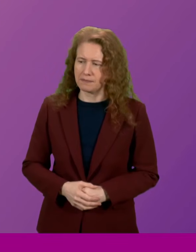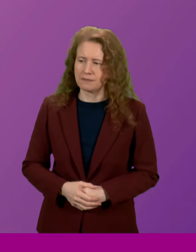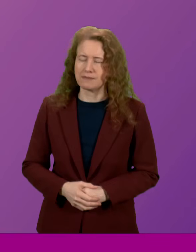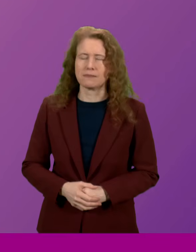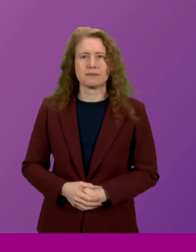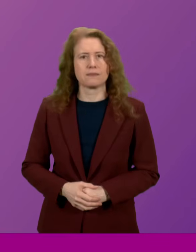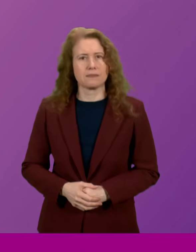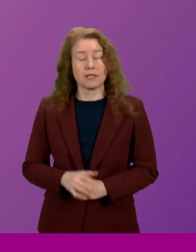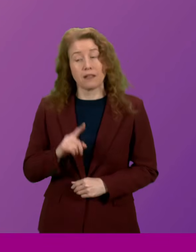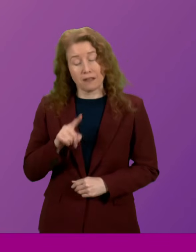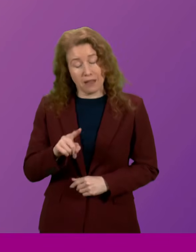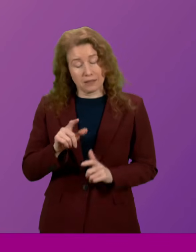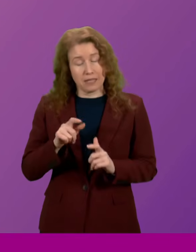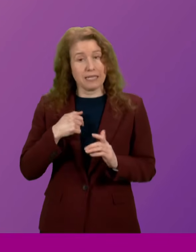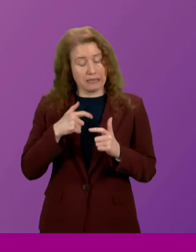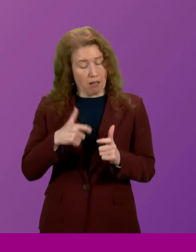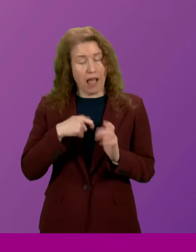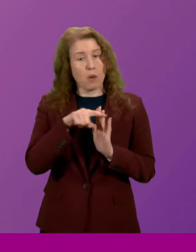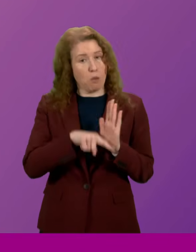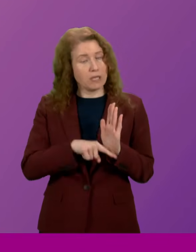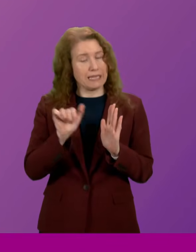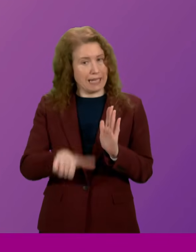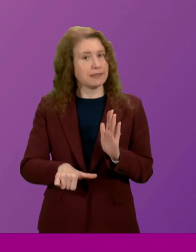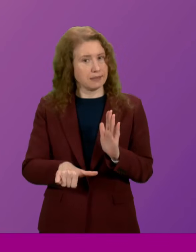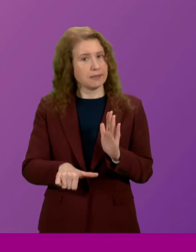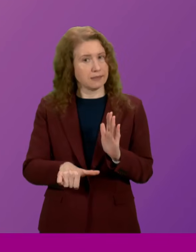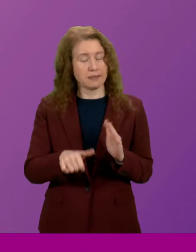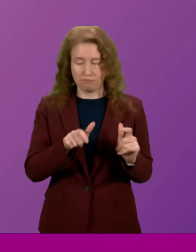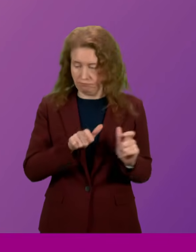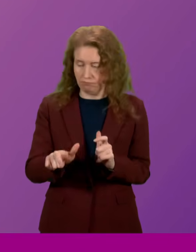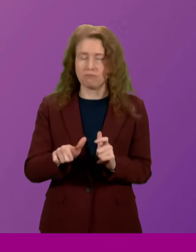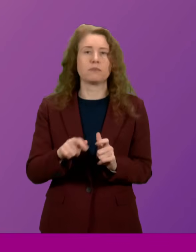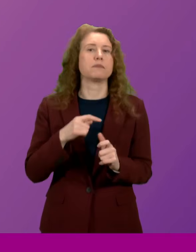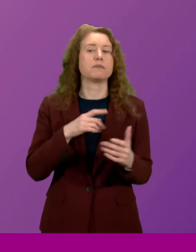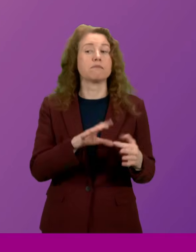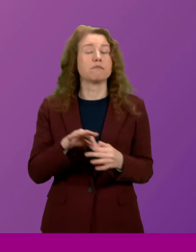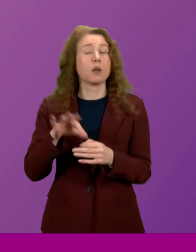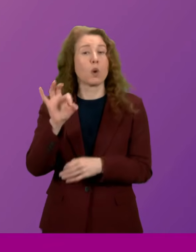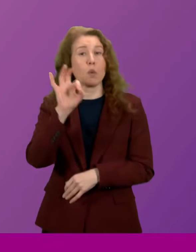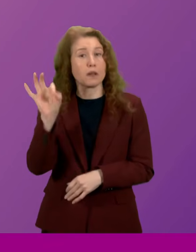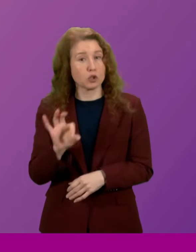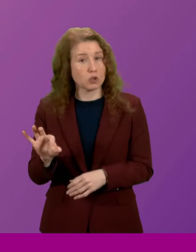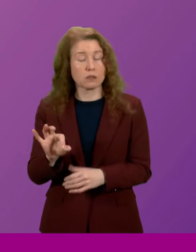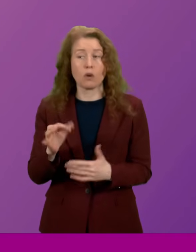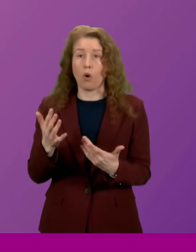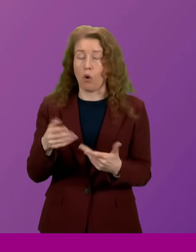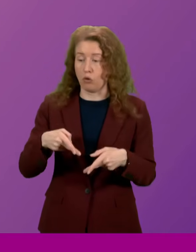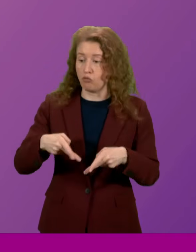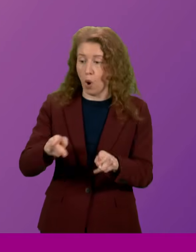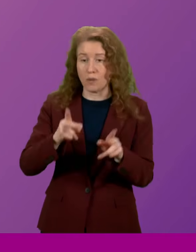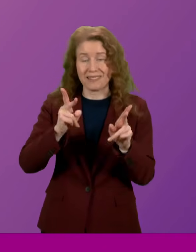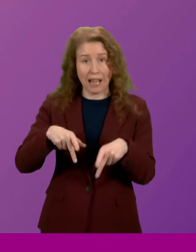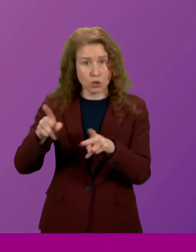President Officer, that remains the policy position of the Scottish Government. And in relation to the question on road